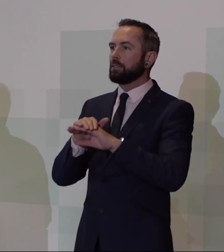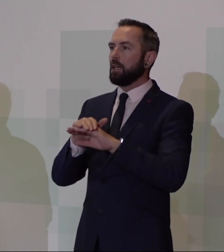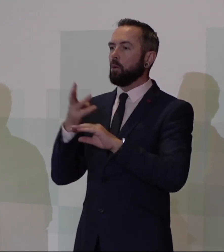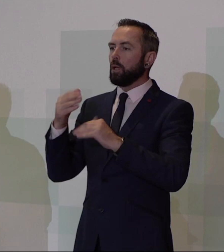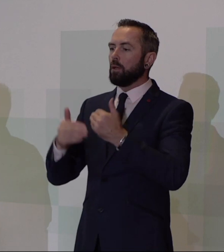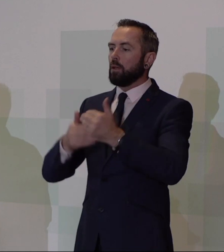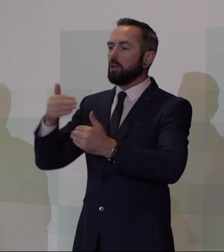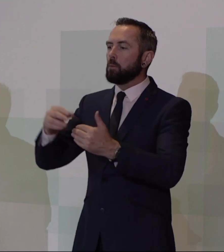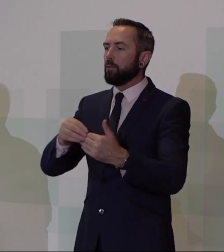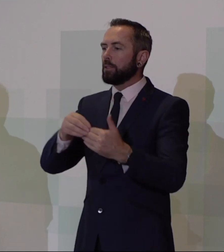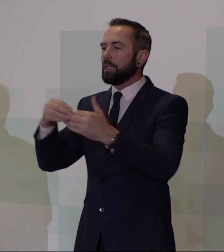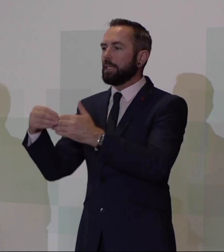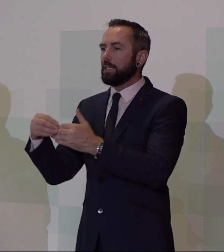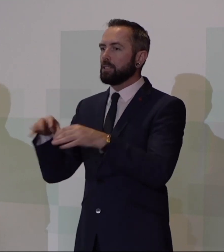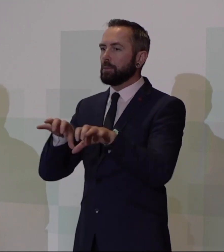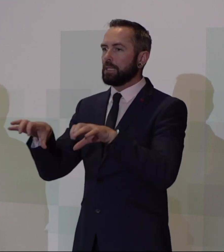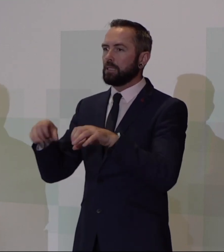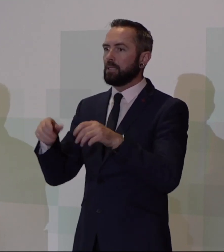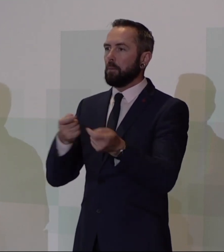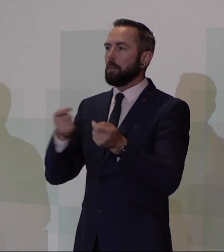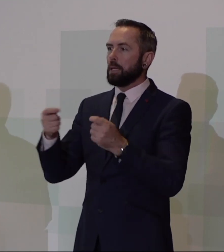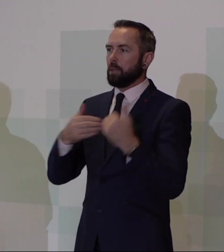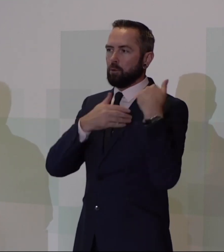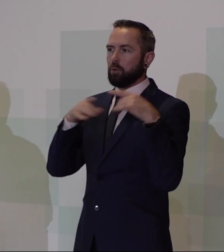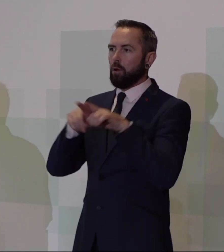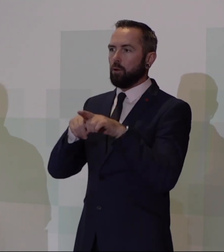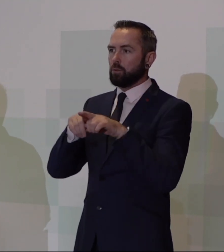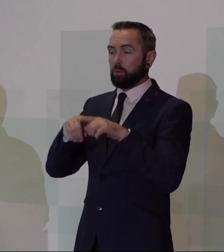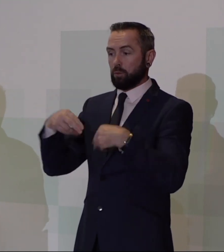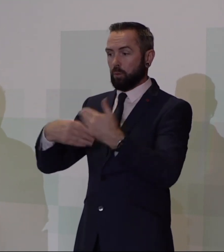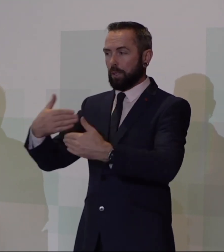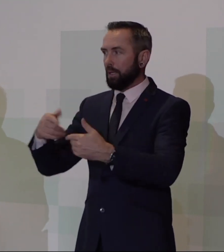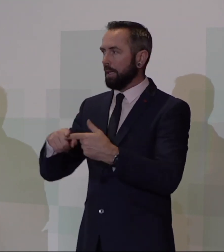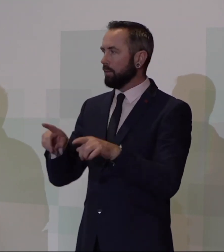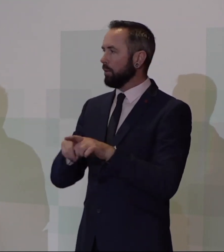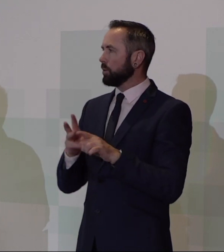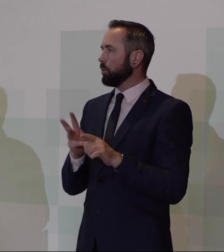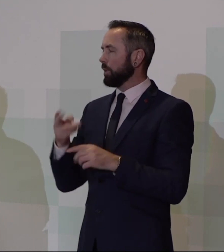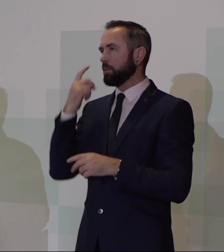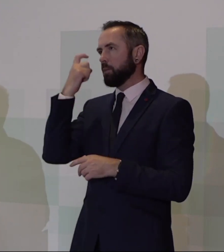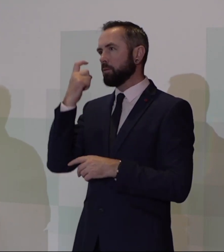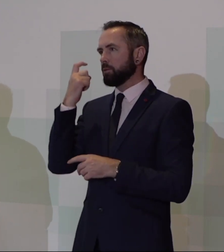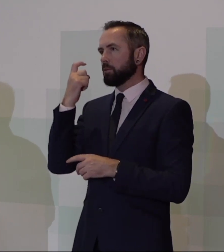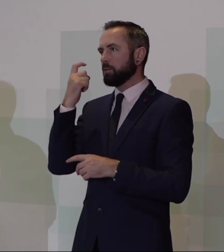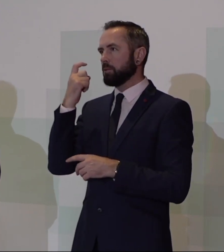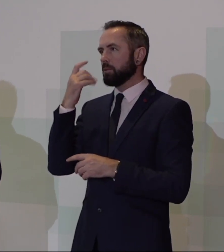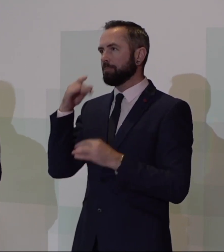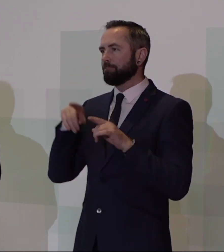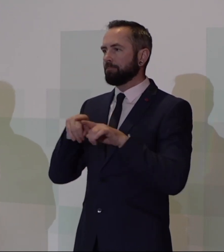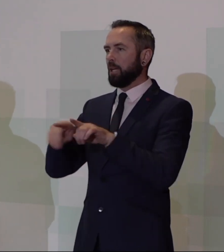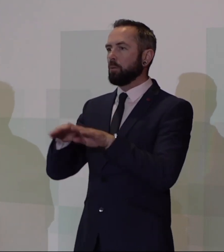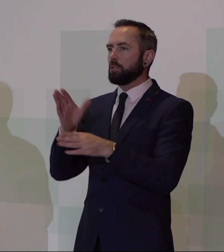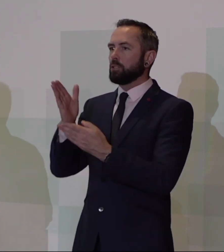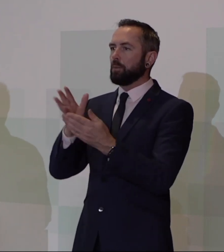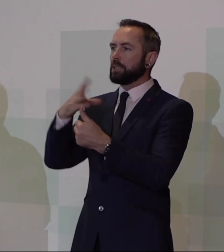positions, into management roles very quickly, and they would also would be, I suppose, aligned, I suppose, some of the